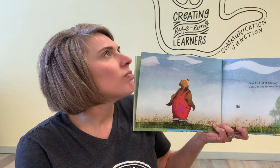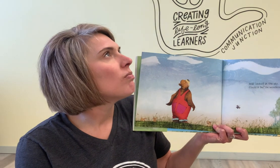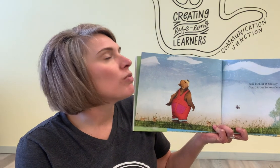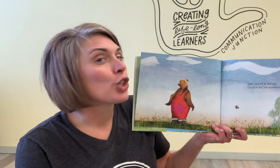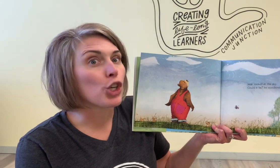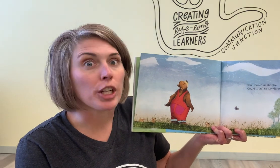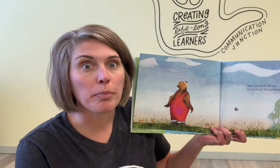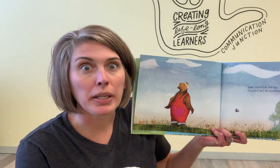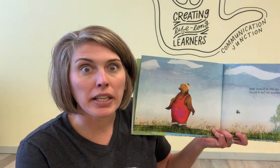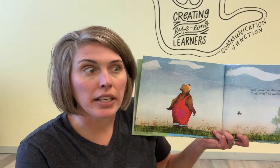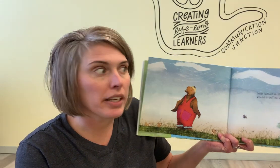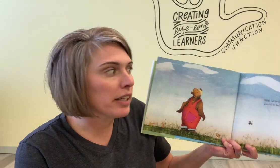Could it be?